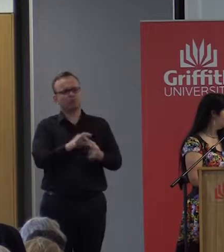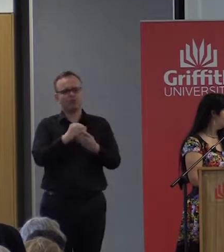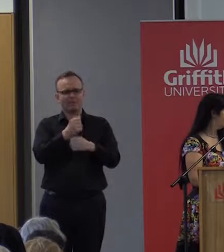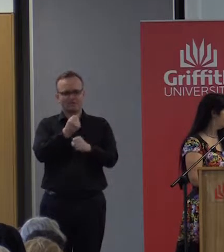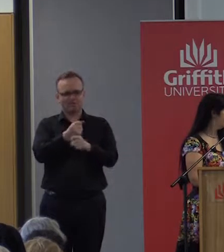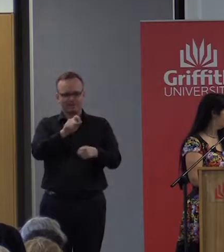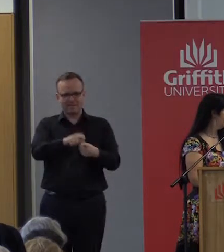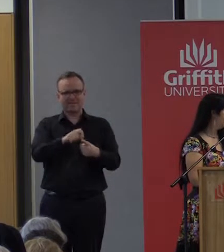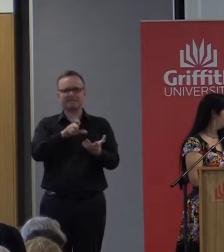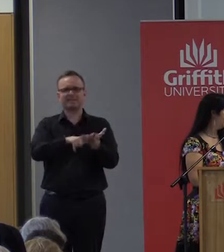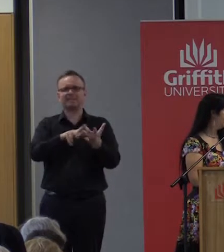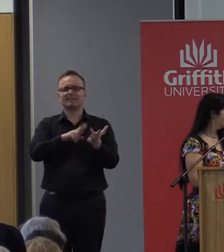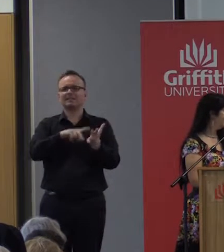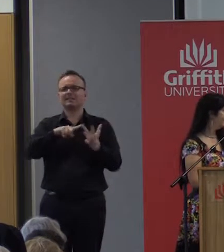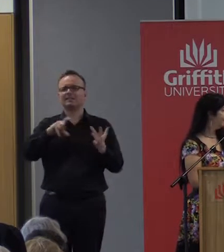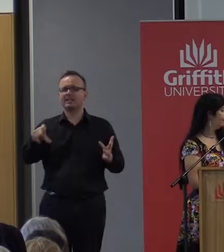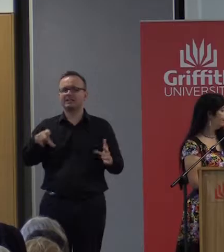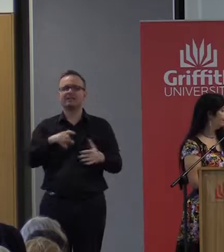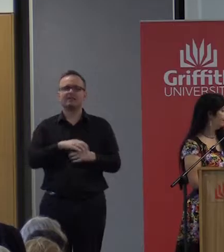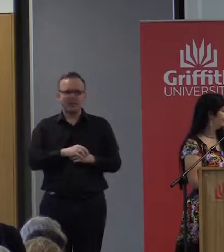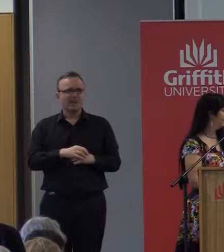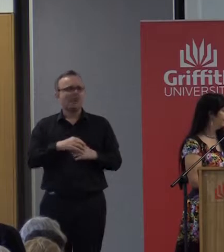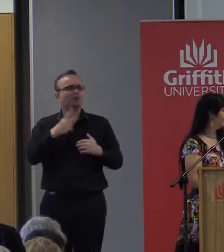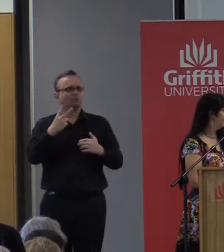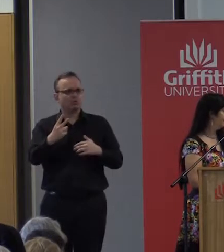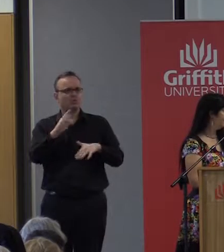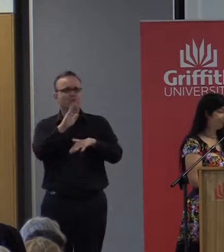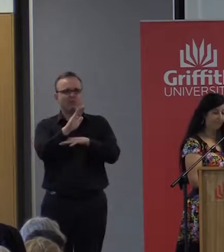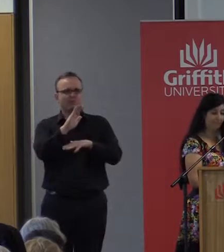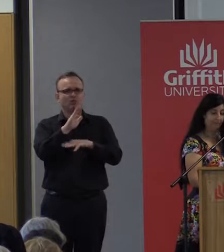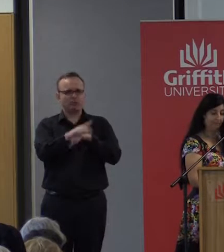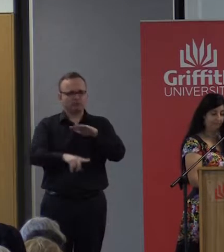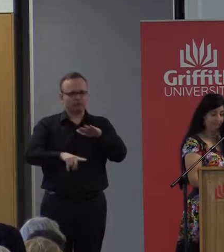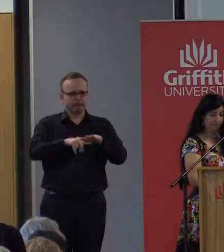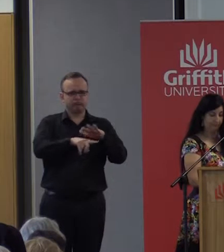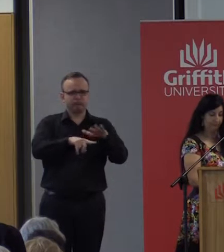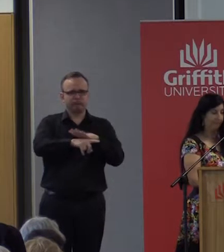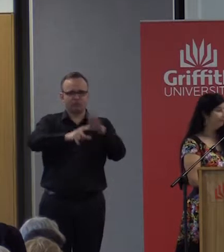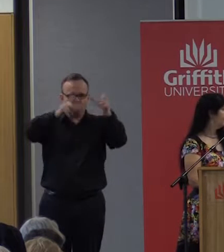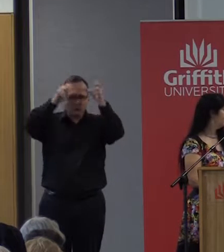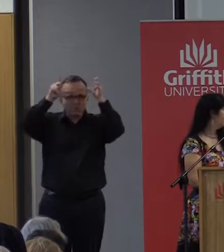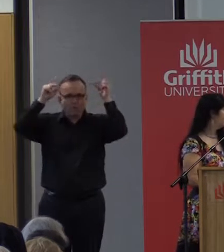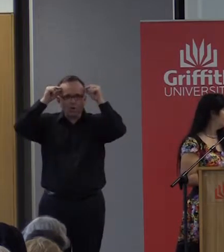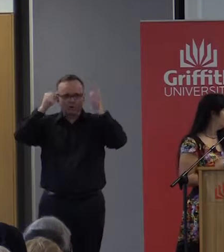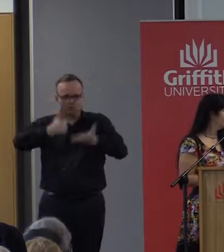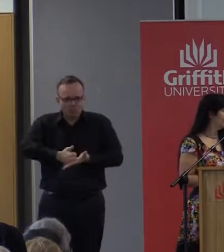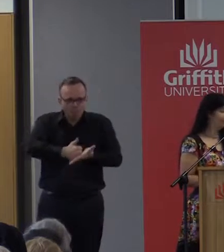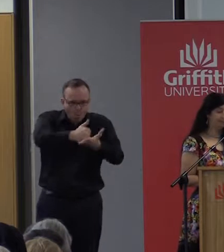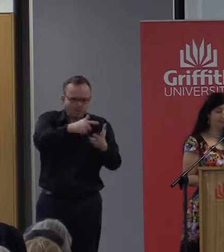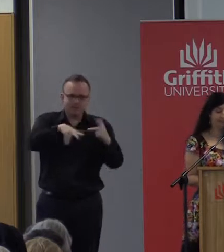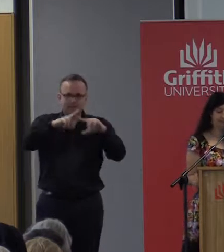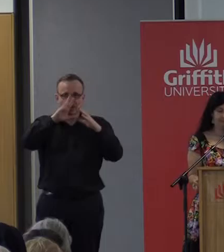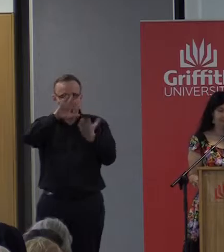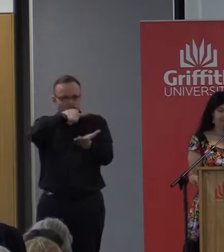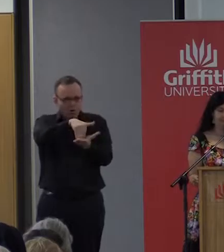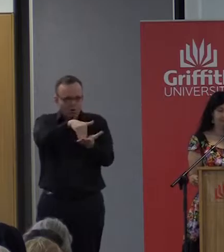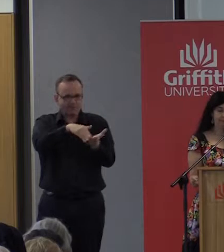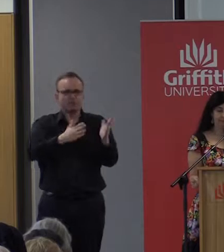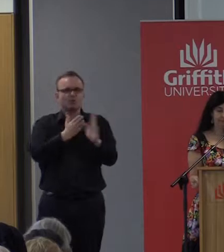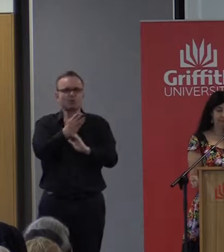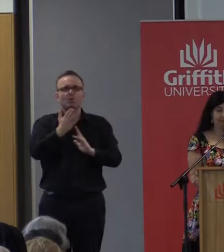clinic, and the two refugee nurses support that clinic. So everyone who arrives through the